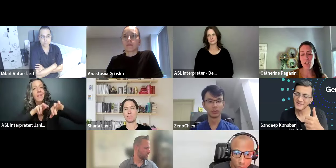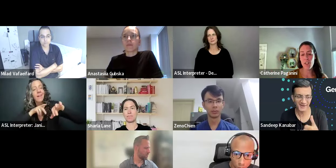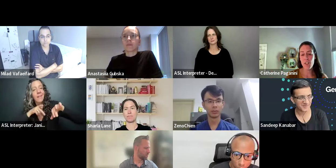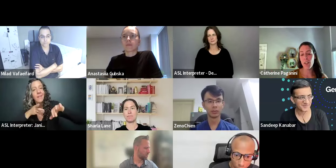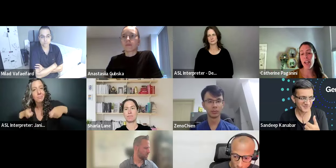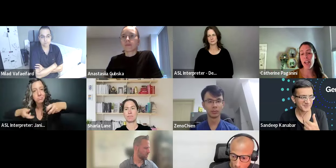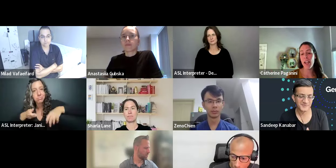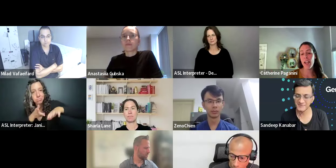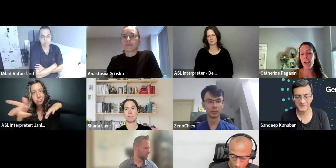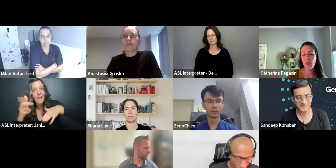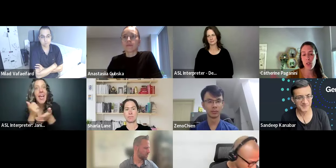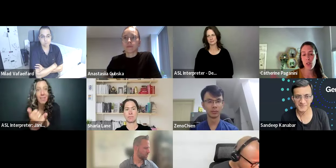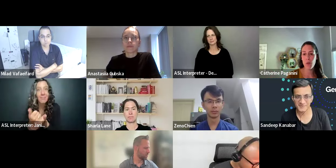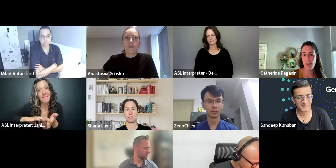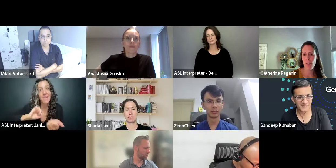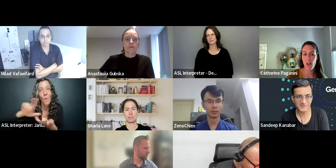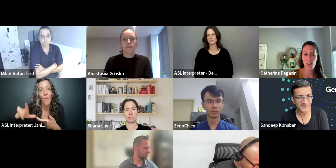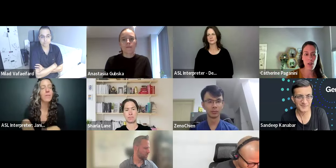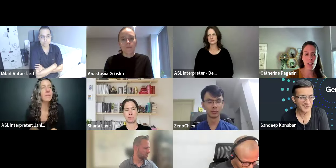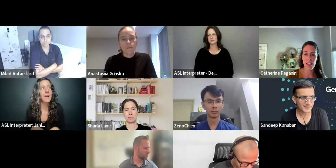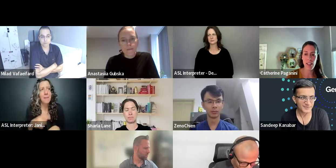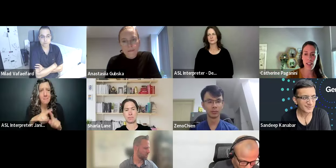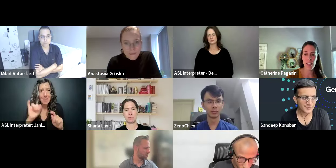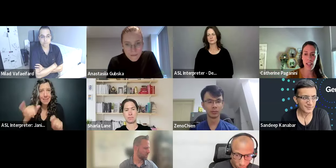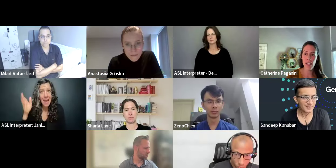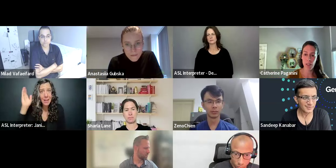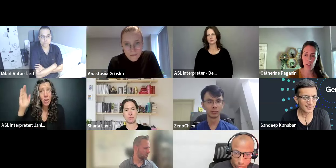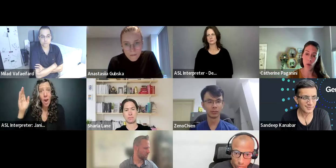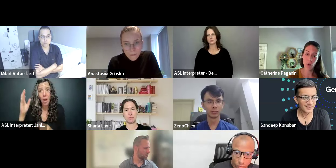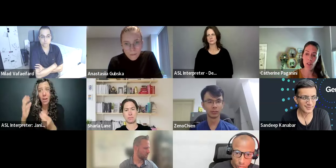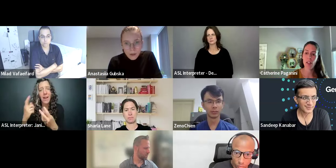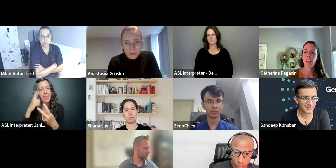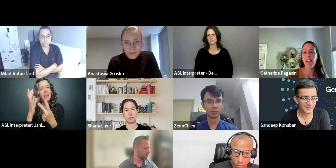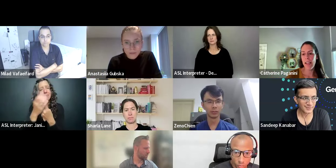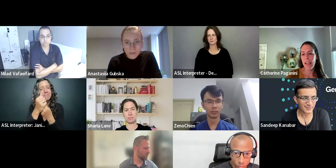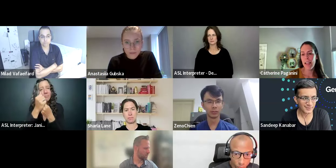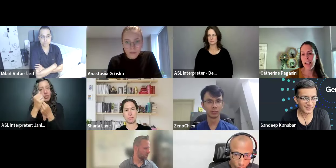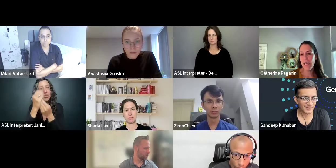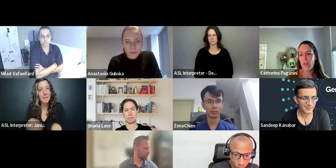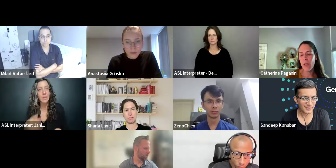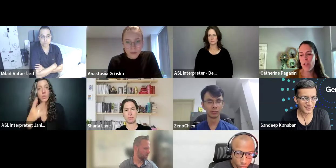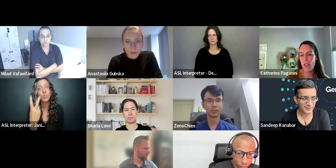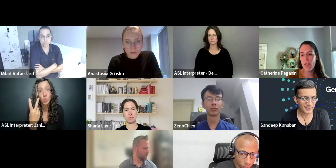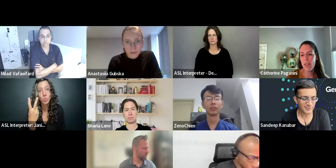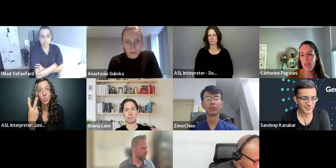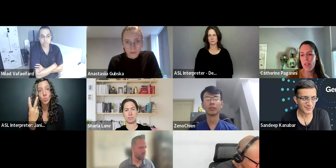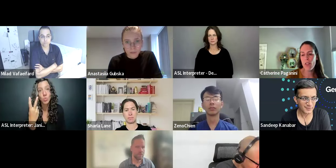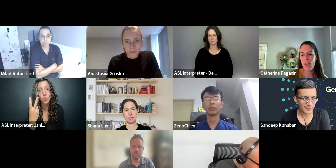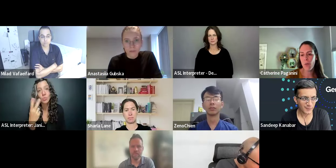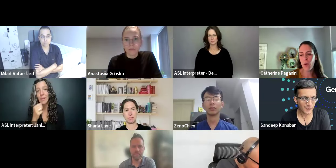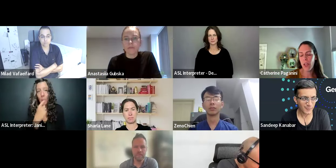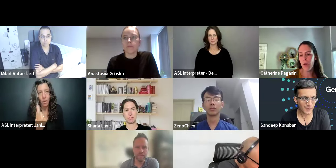So I thought that could actually be two different talks. So I think that could be its own. And instead of